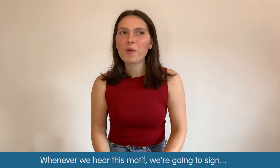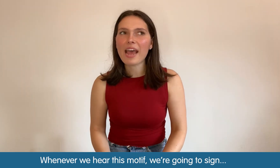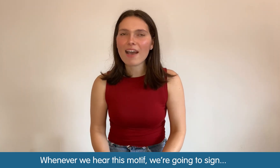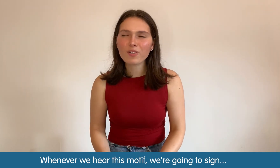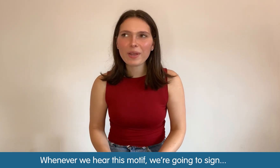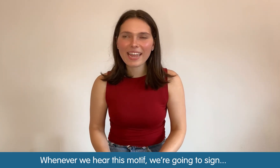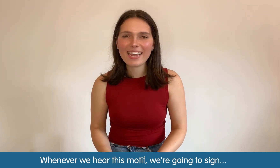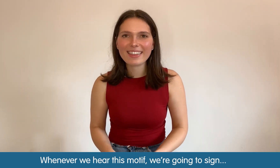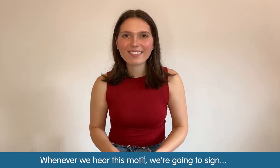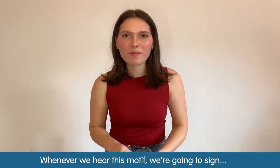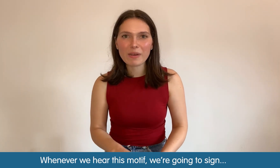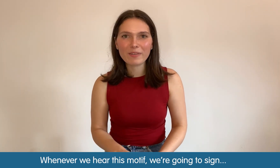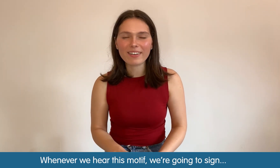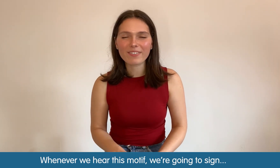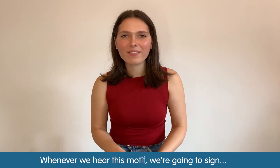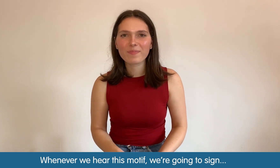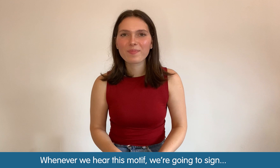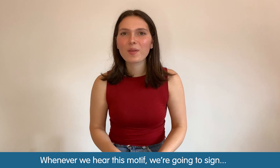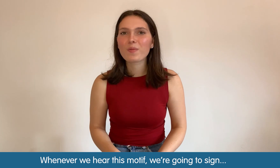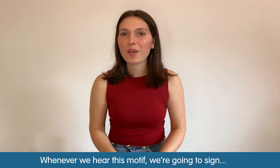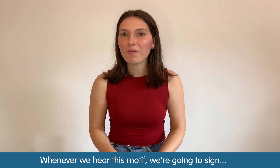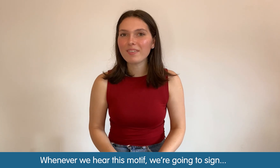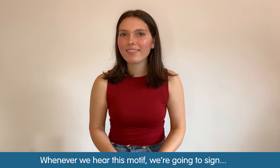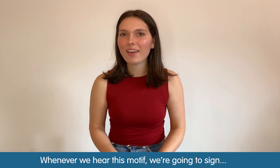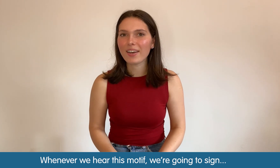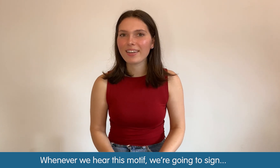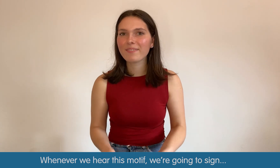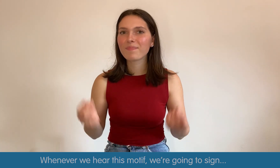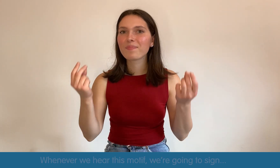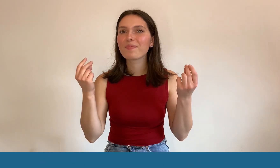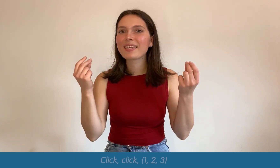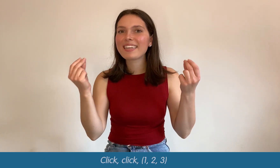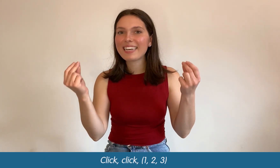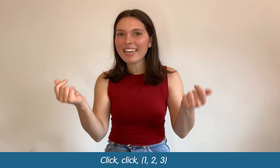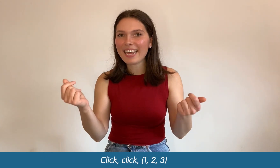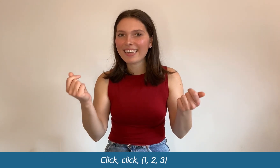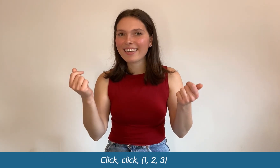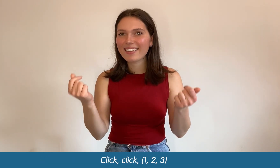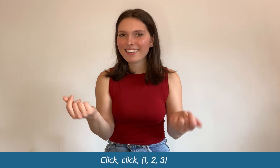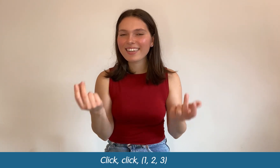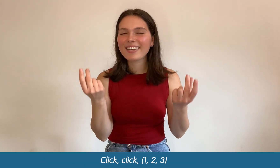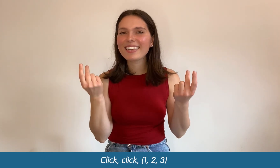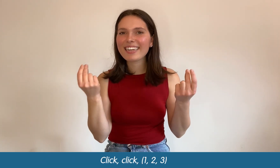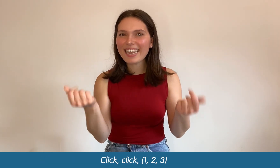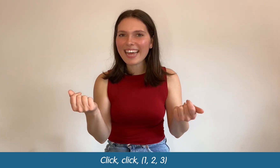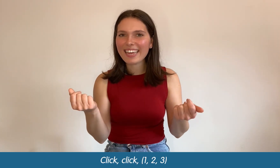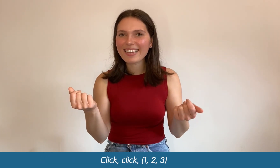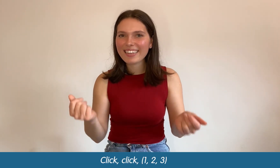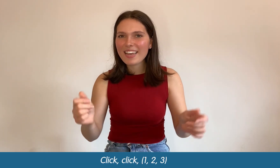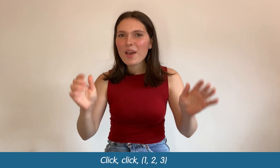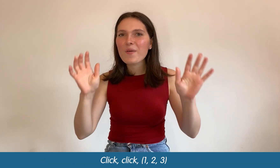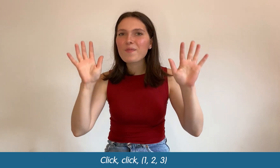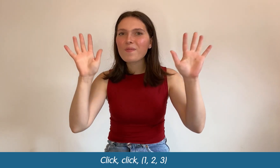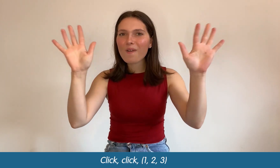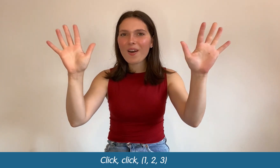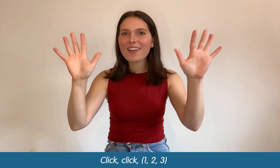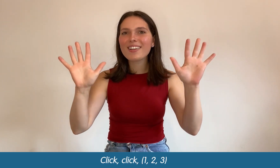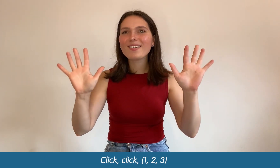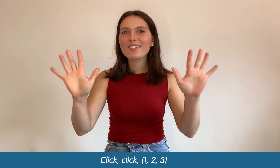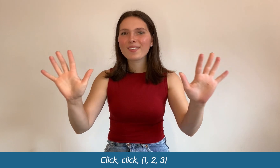Whenever we hear this motif, we're going to sign click, click. 1,